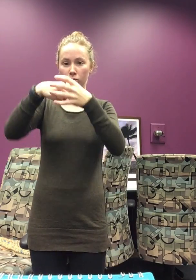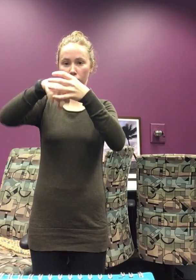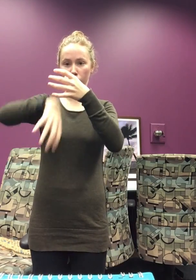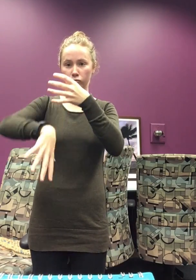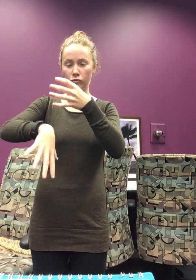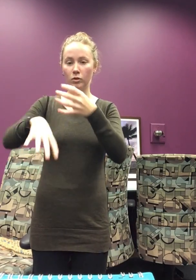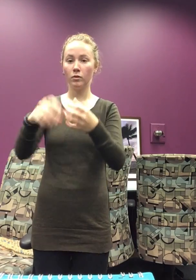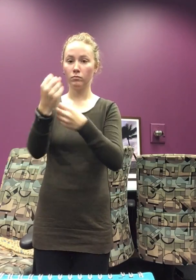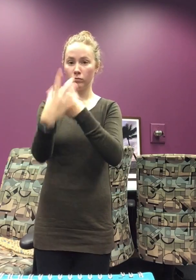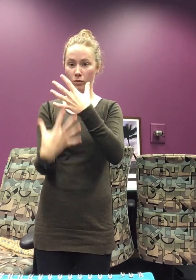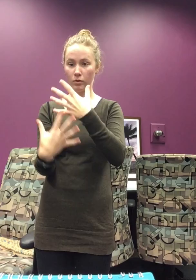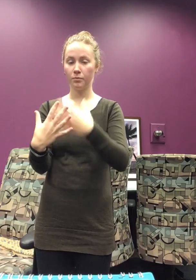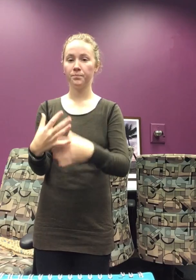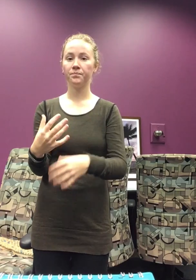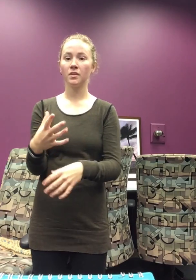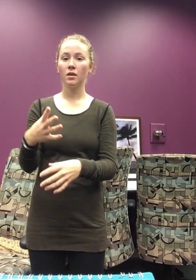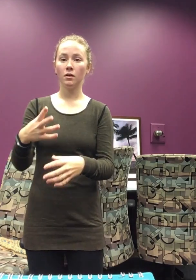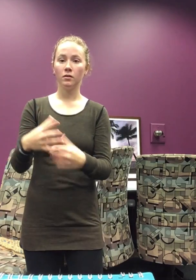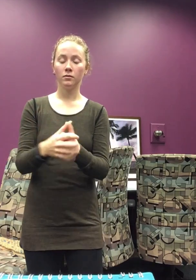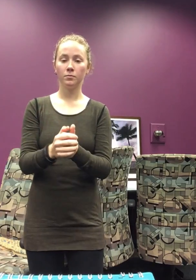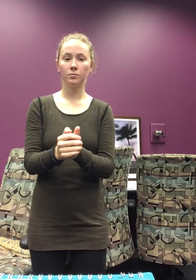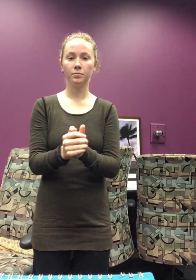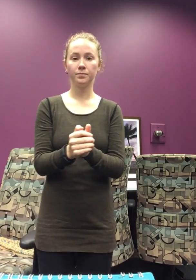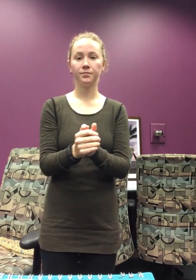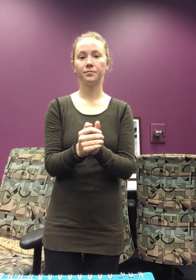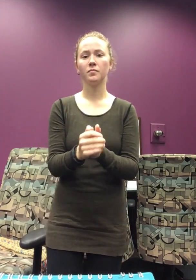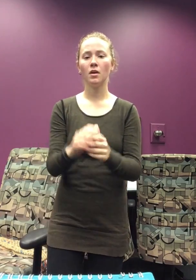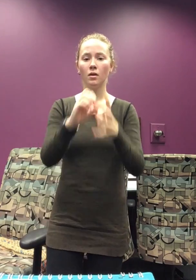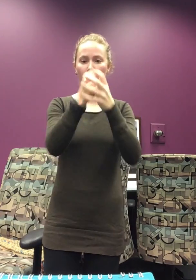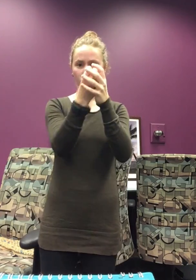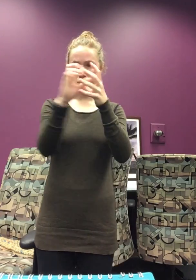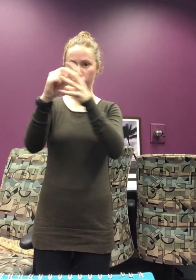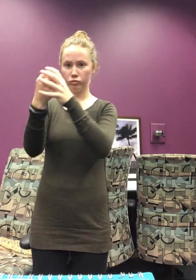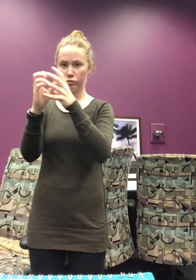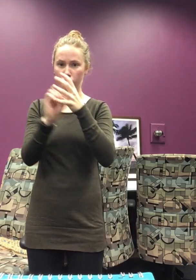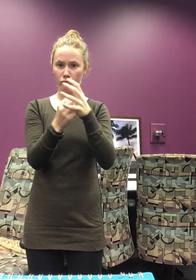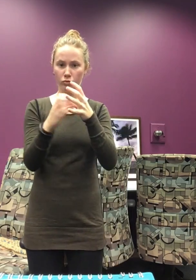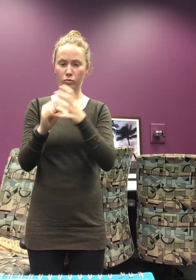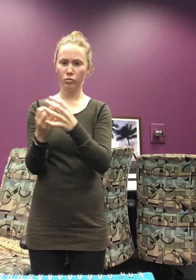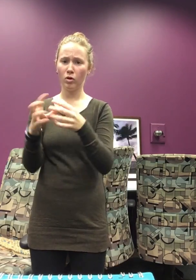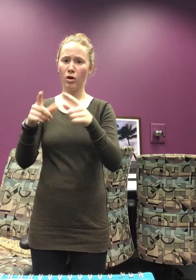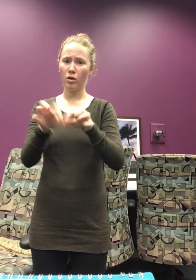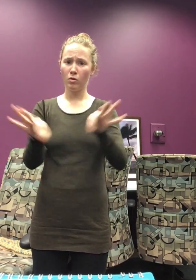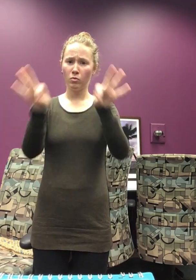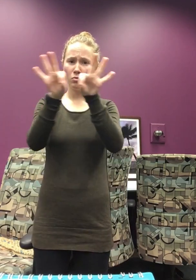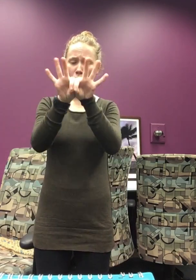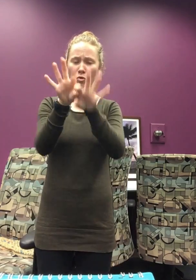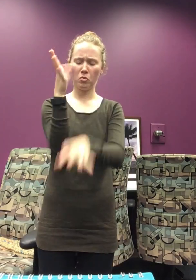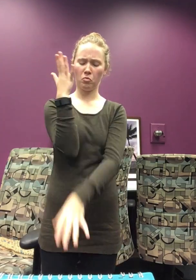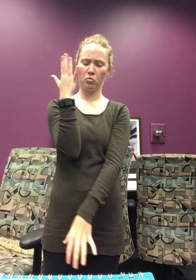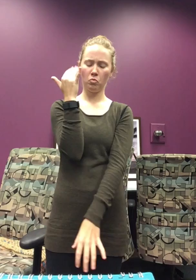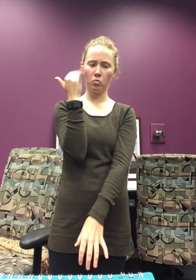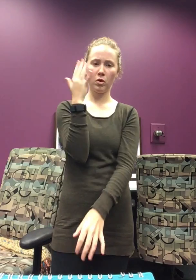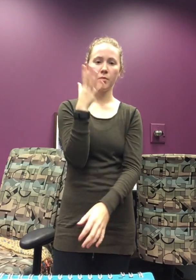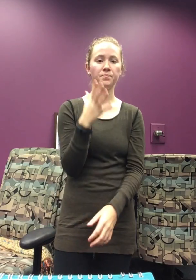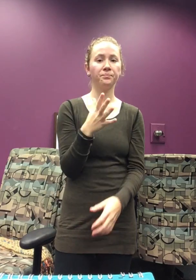body. But the 4 chambers are really important because they keep the blood separate. The blood that has oxygen